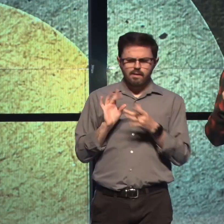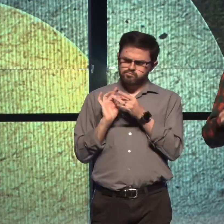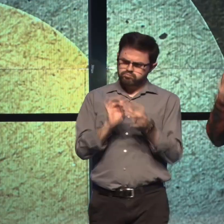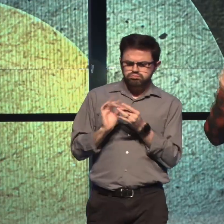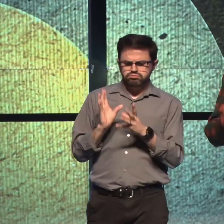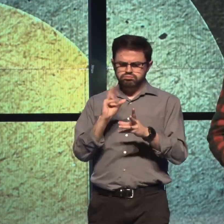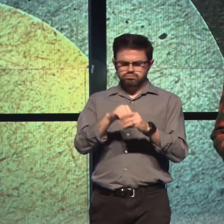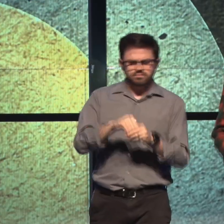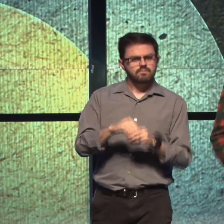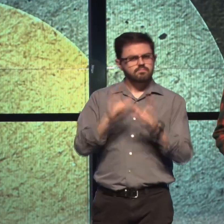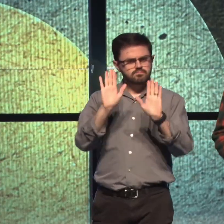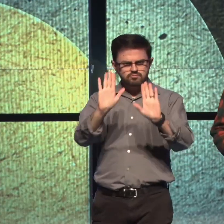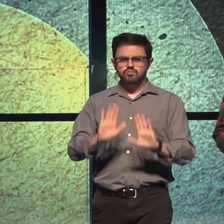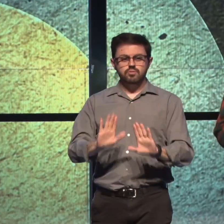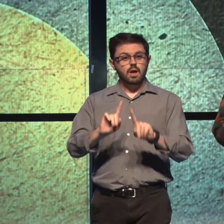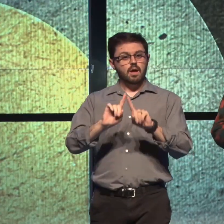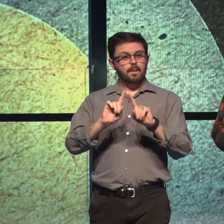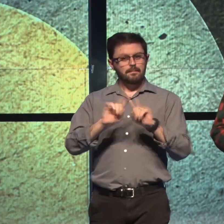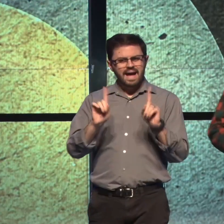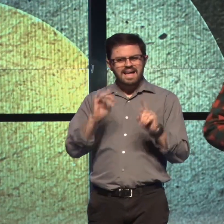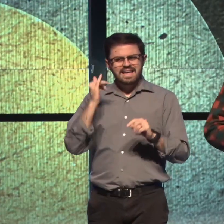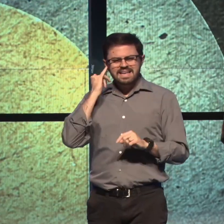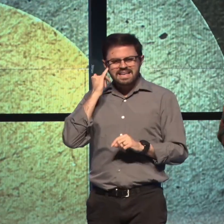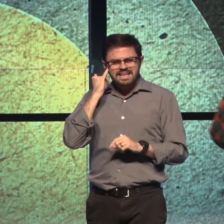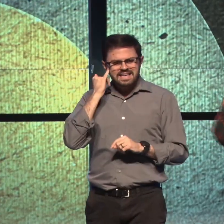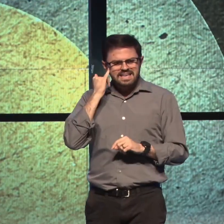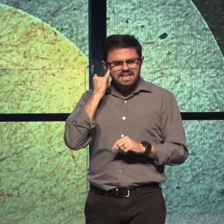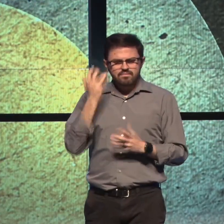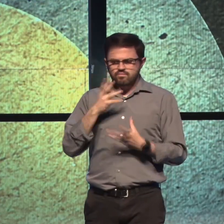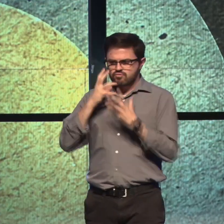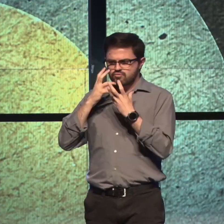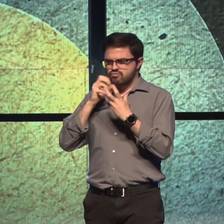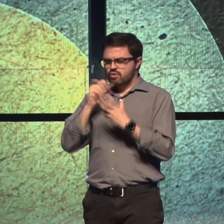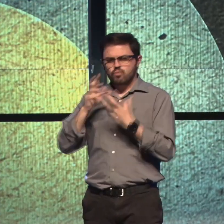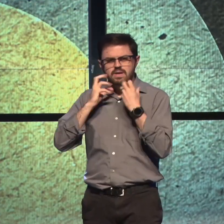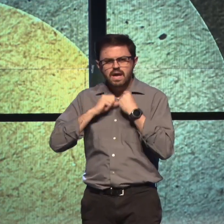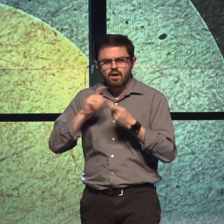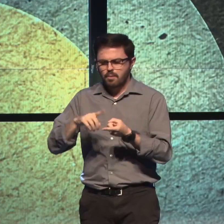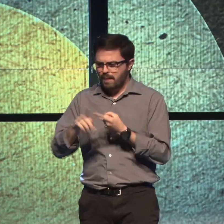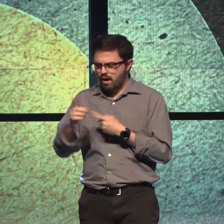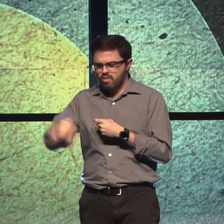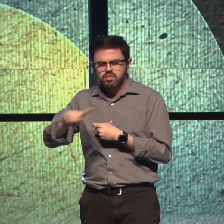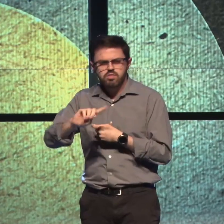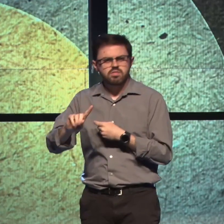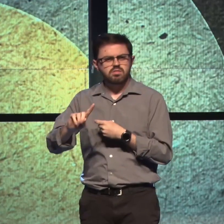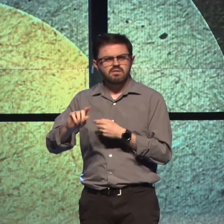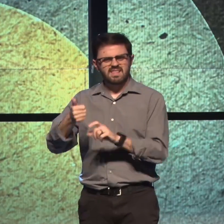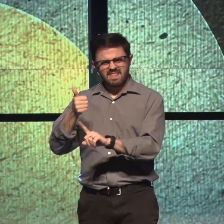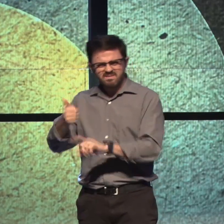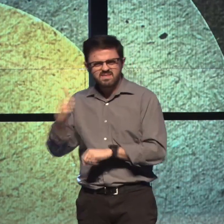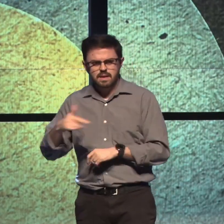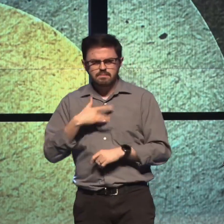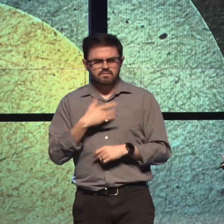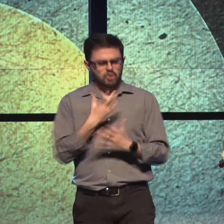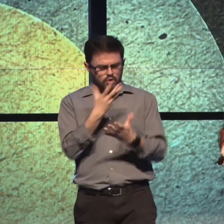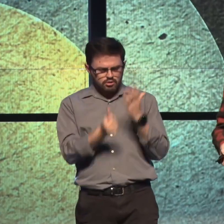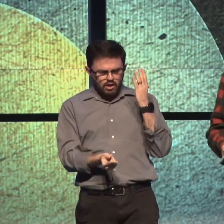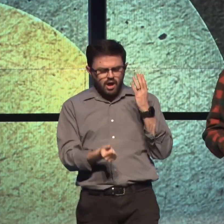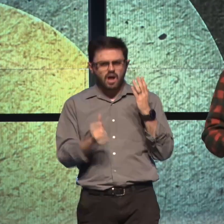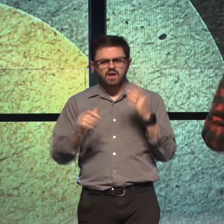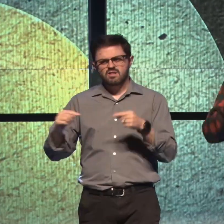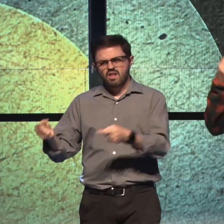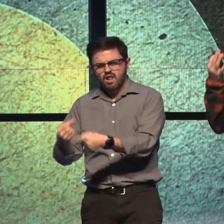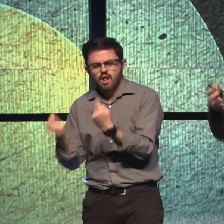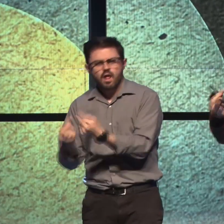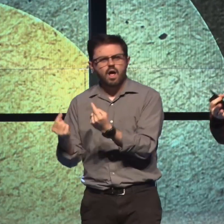if you're going to find fulfillment here. If you really don't care about people who feel lost spiritually, who are hurt by their spiritual experiences, if that's